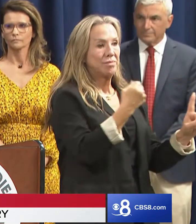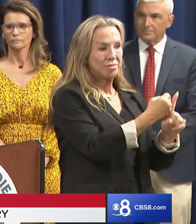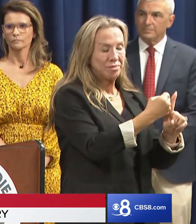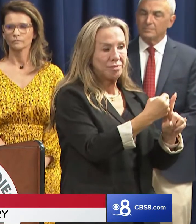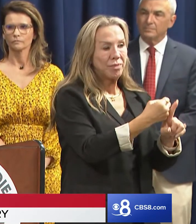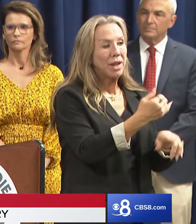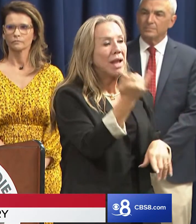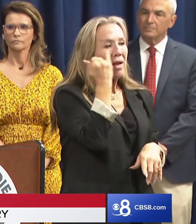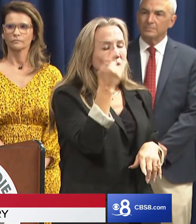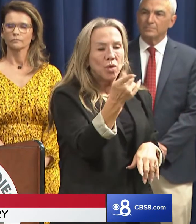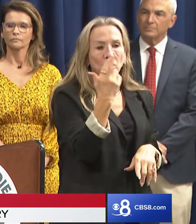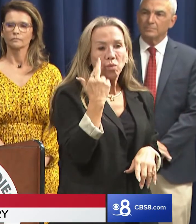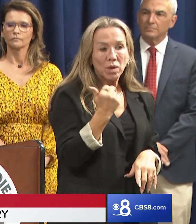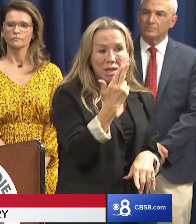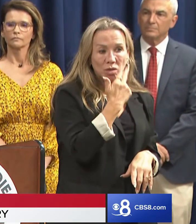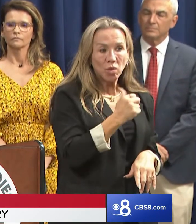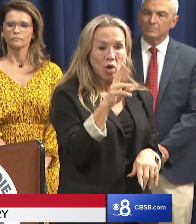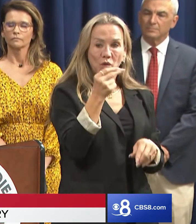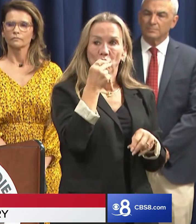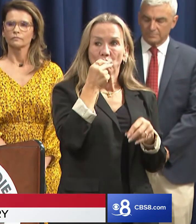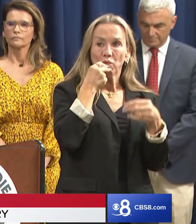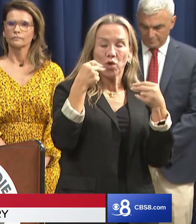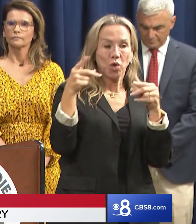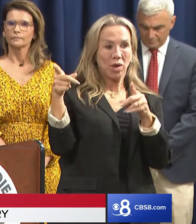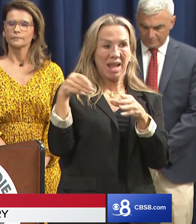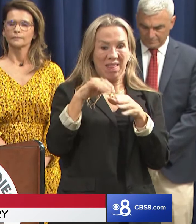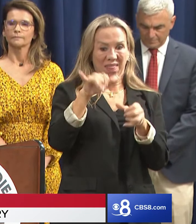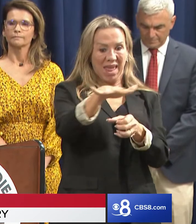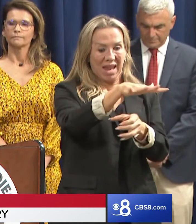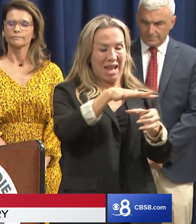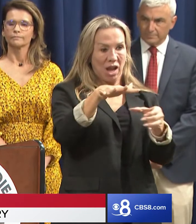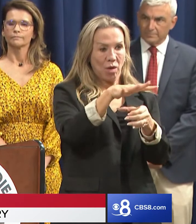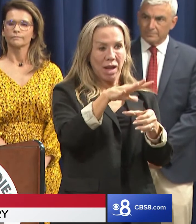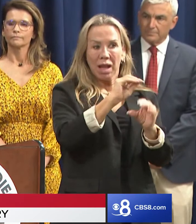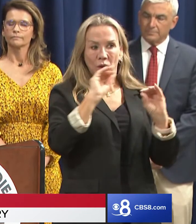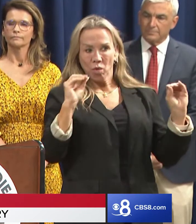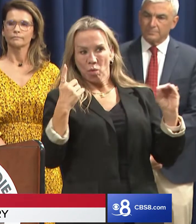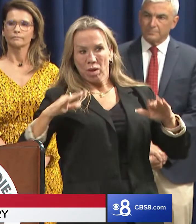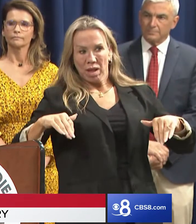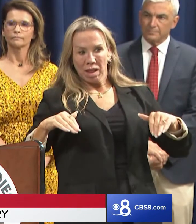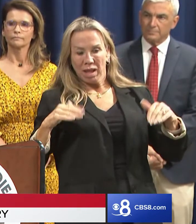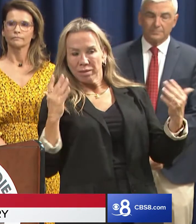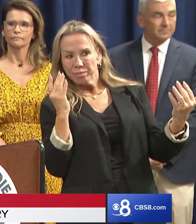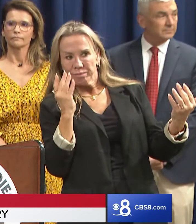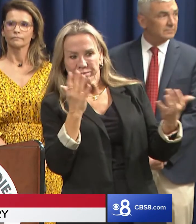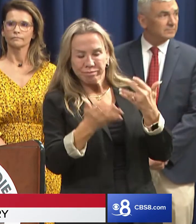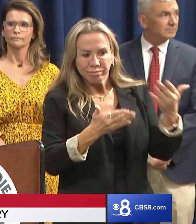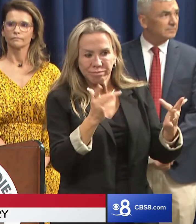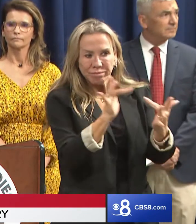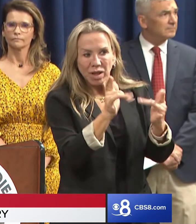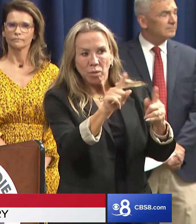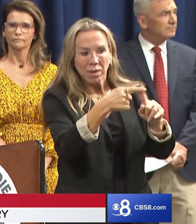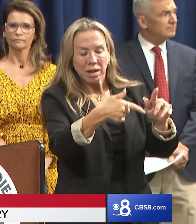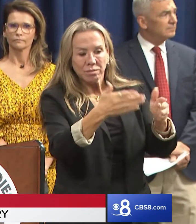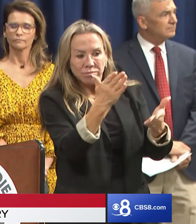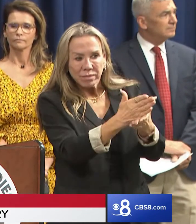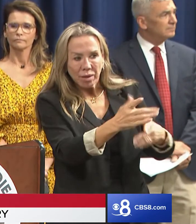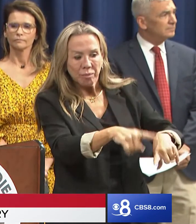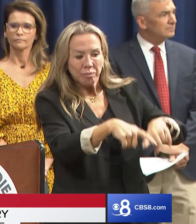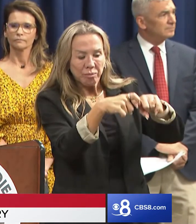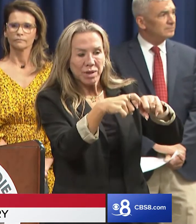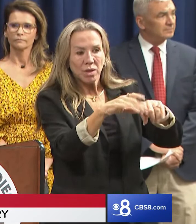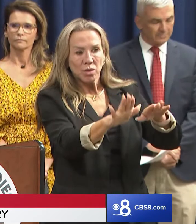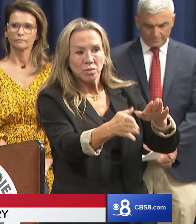If you're a restaurant or a food facility in the impacted area and you've not already discontinued operations, please do